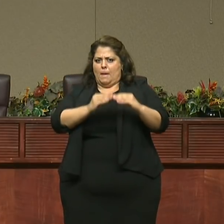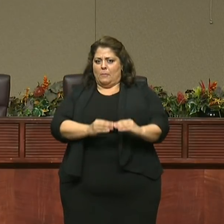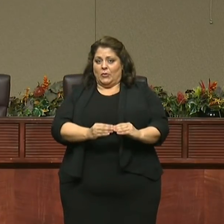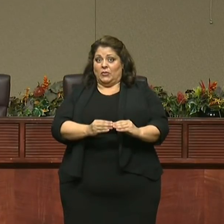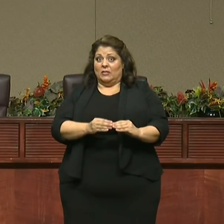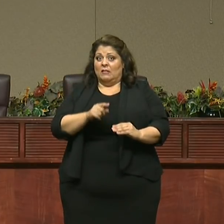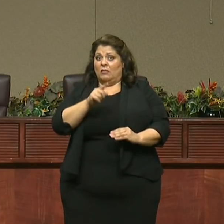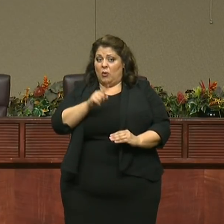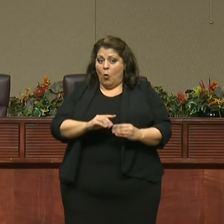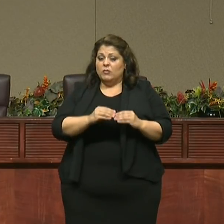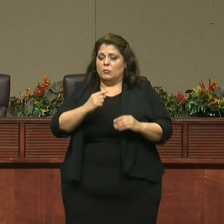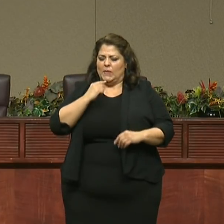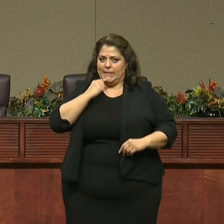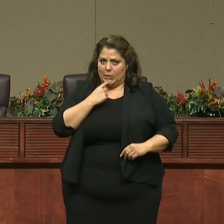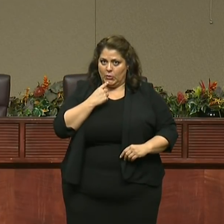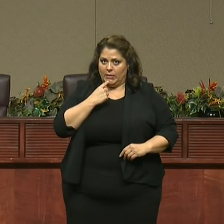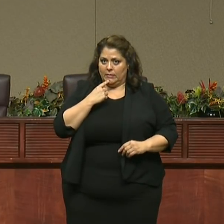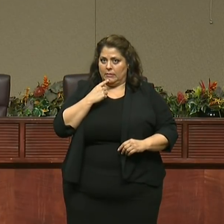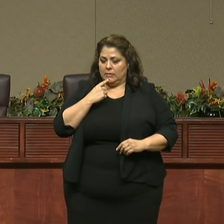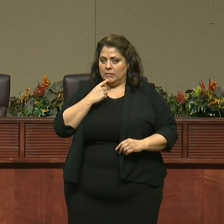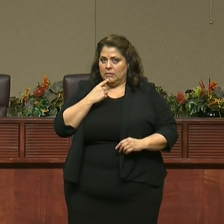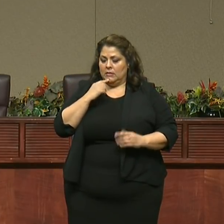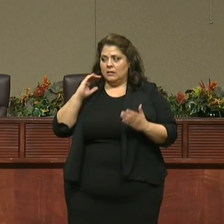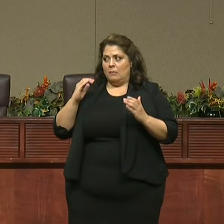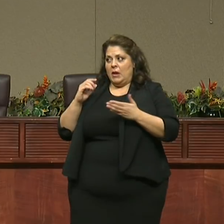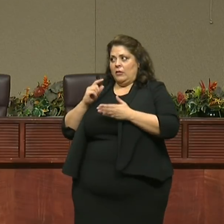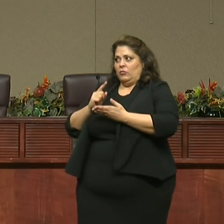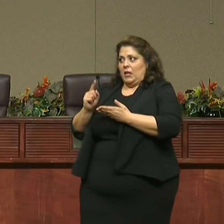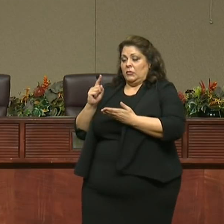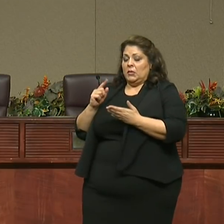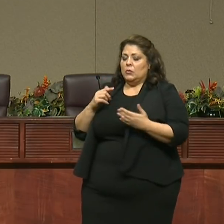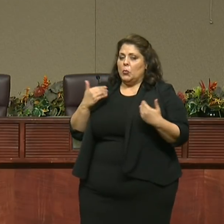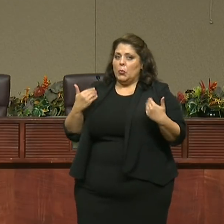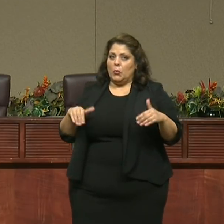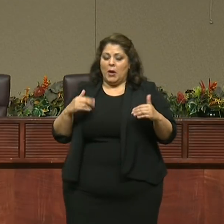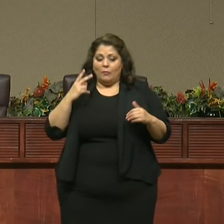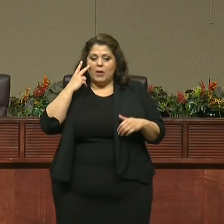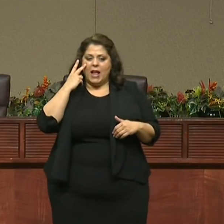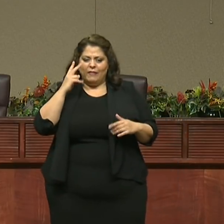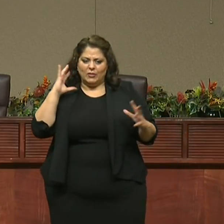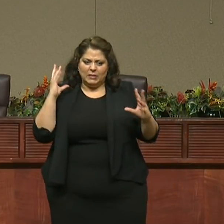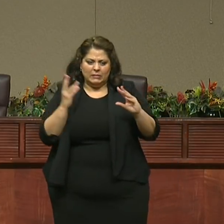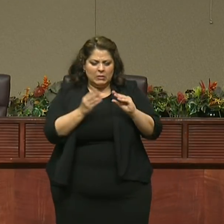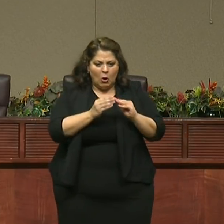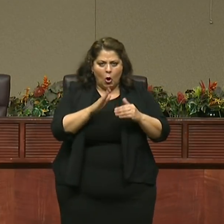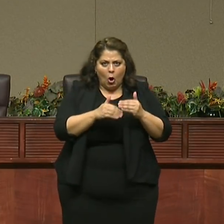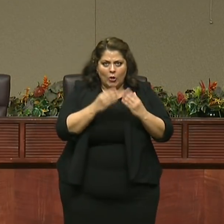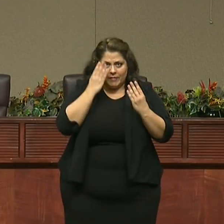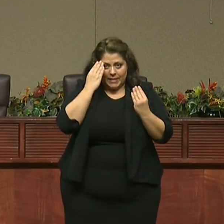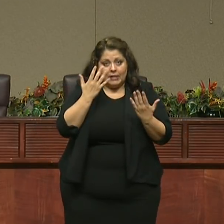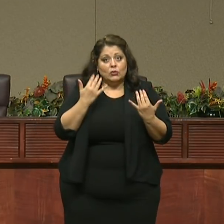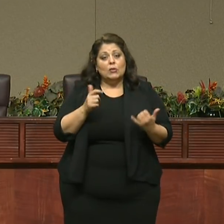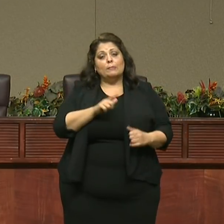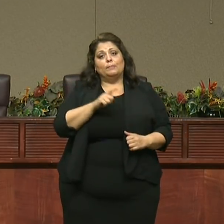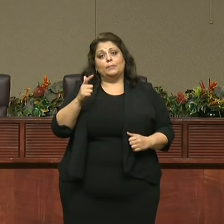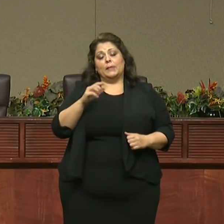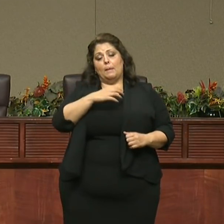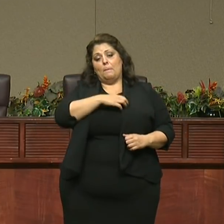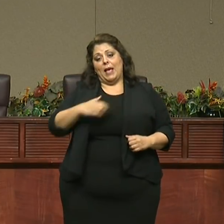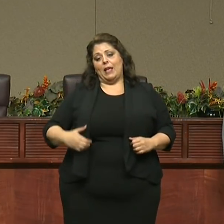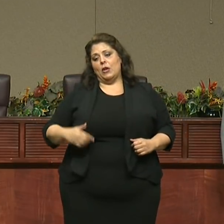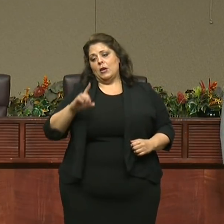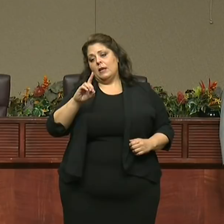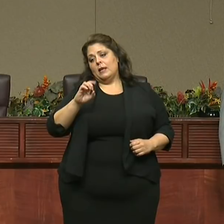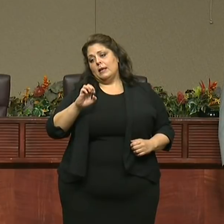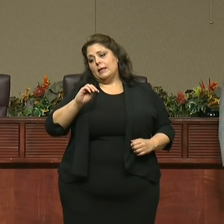numbers, and we have to look in the general context of the data. With that, I will pass it to Mayor Demings and will answer any